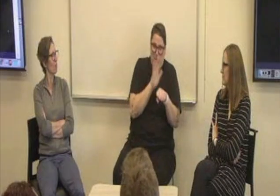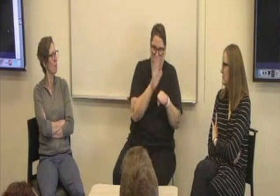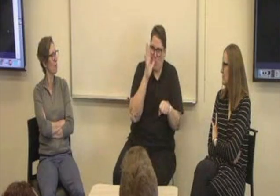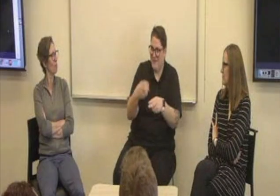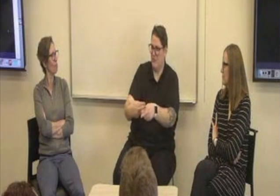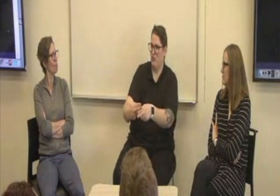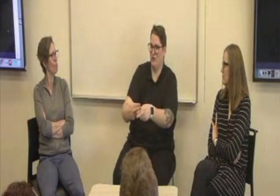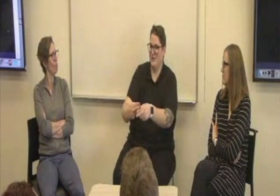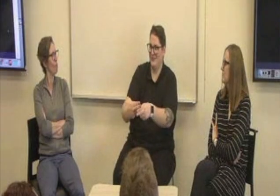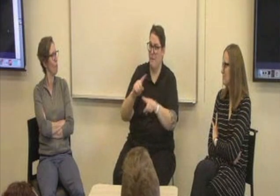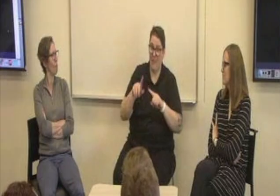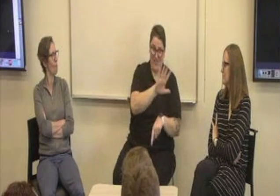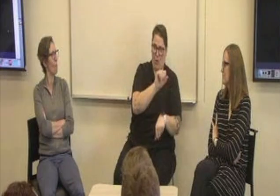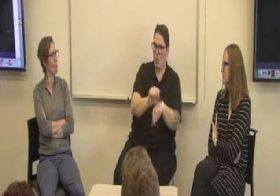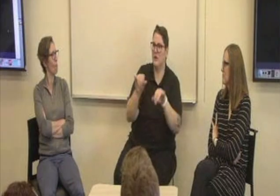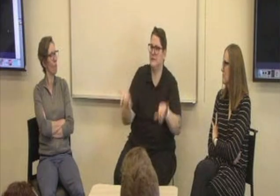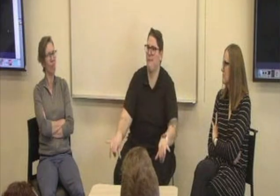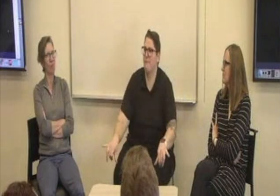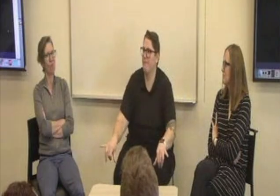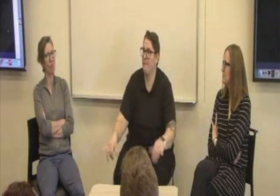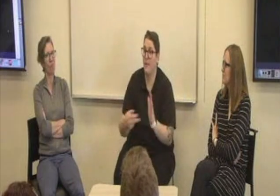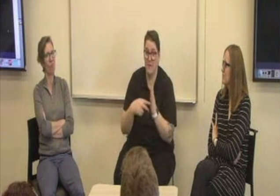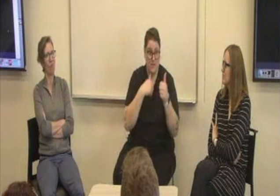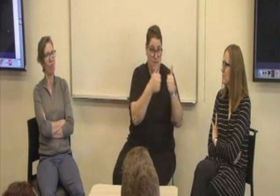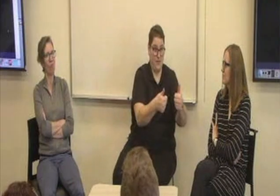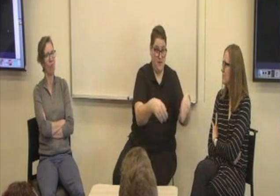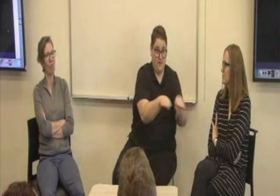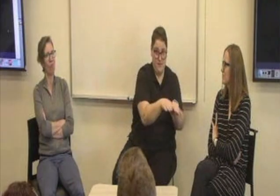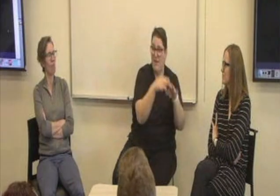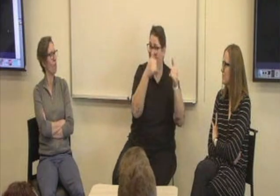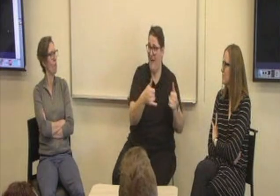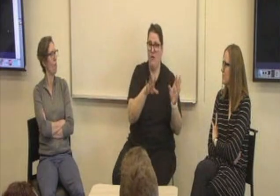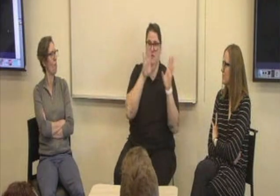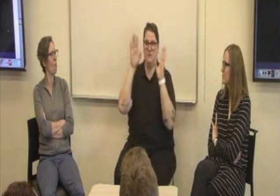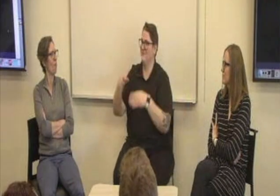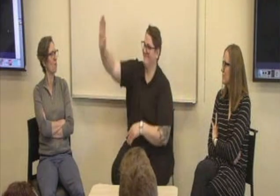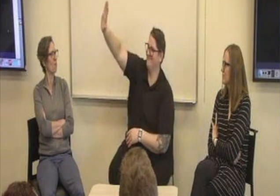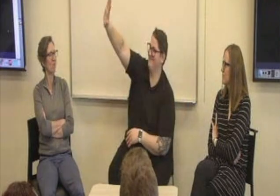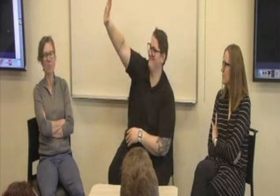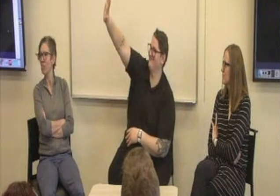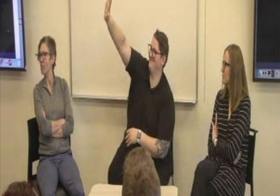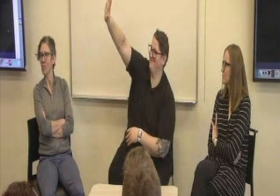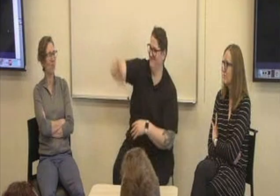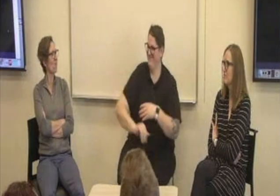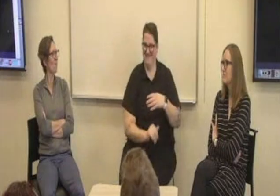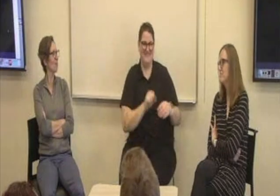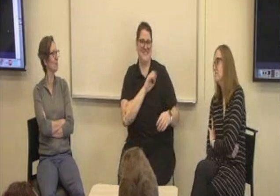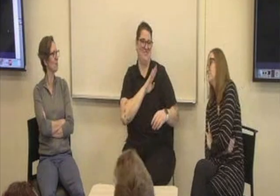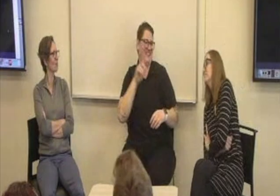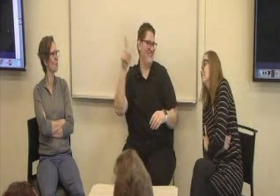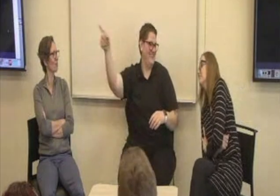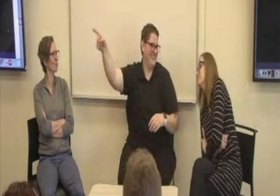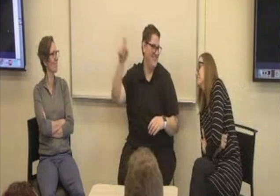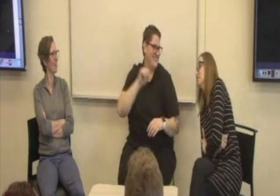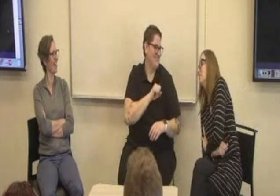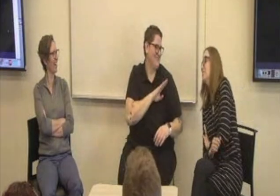that they need because that commitment would be temporary, despite the fact that their work remains the same. Hey